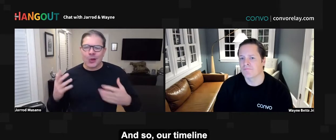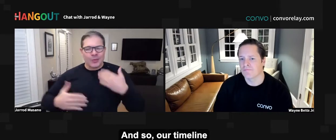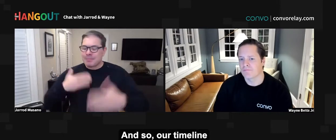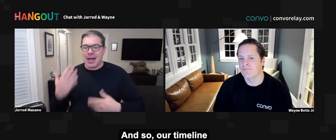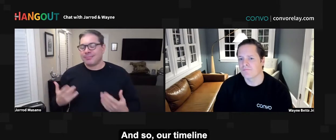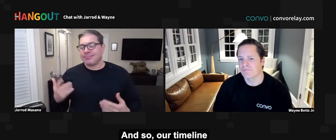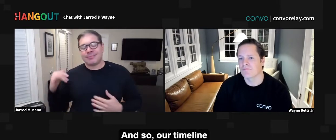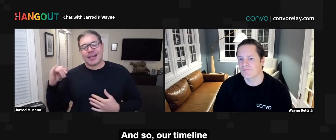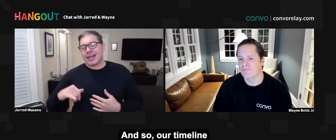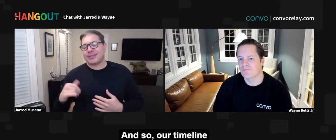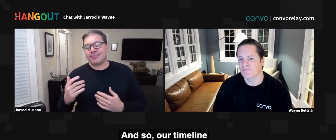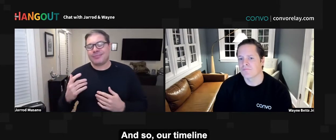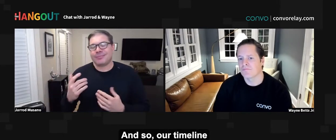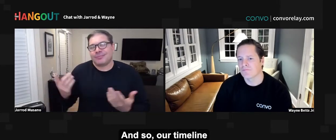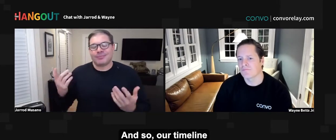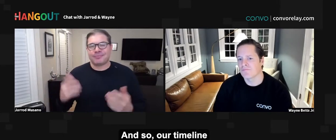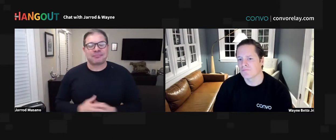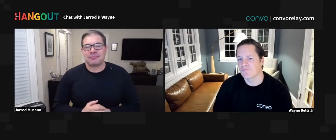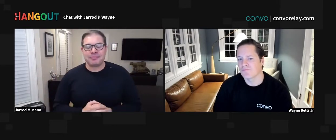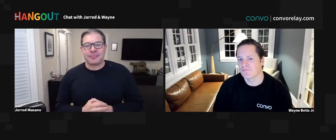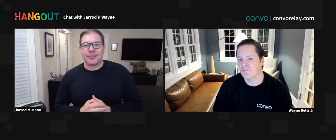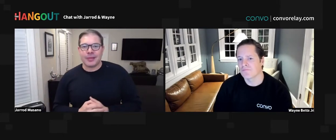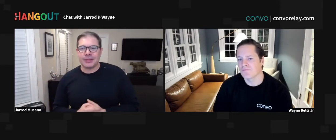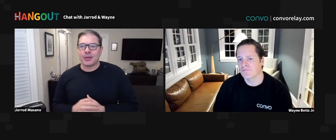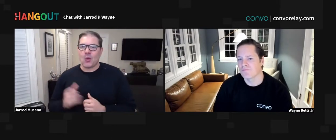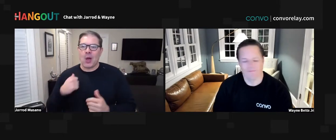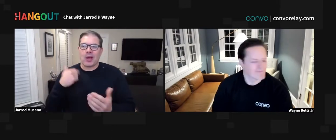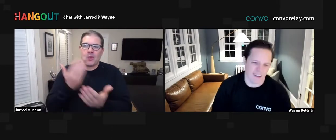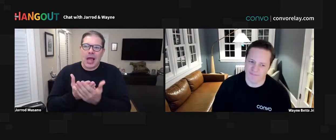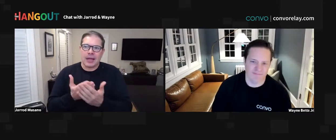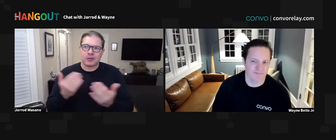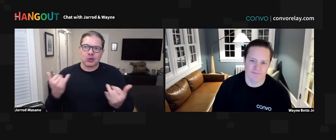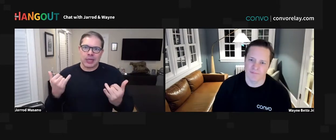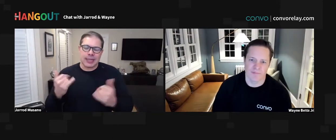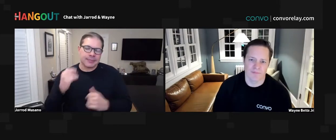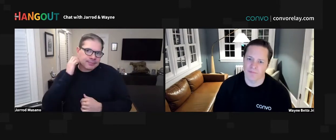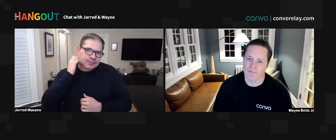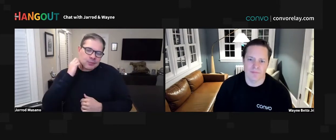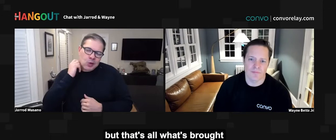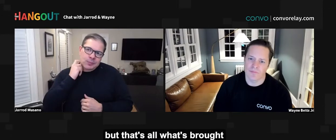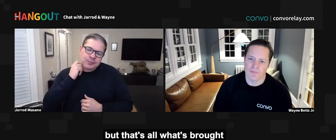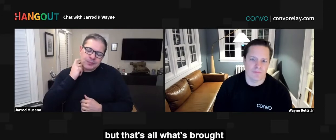And so our timeline is very different. But